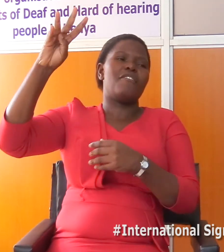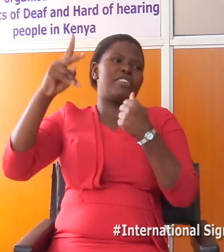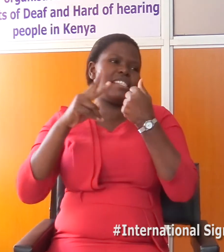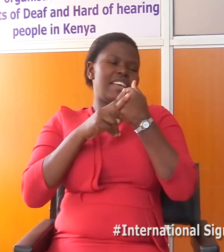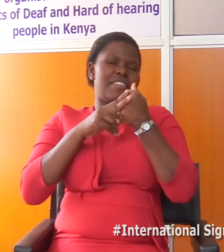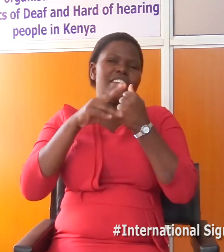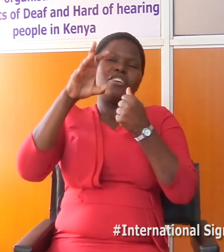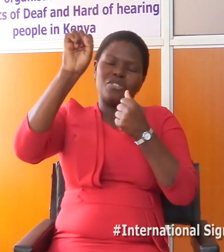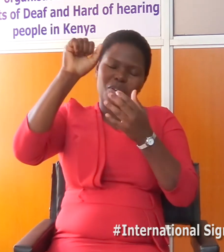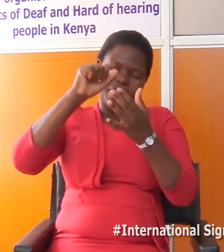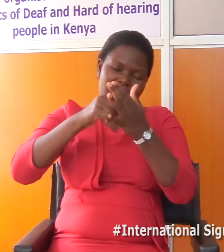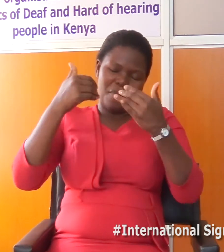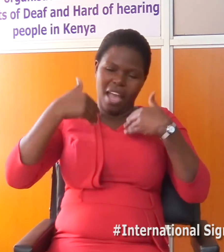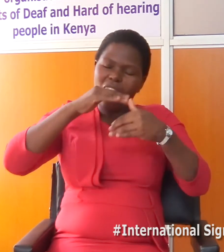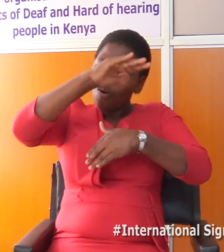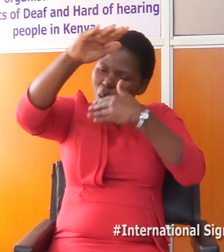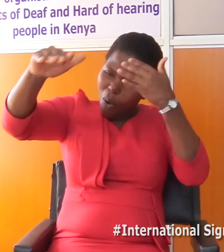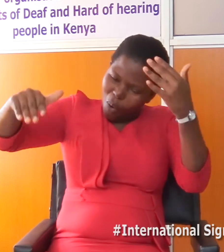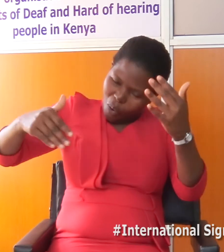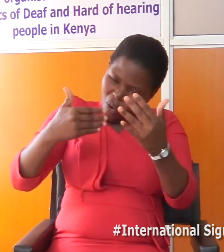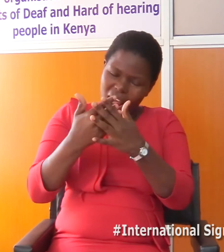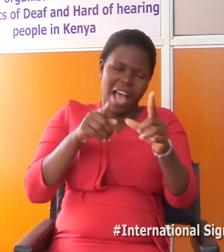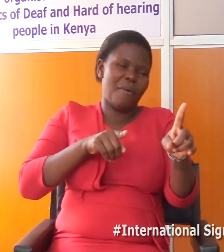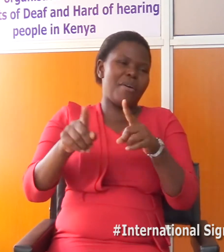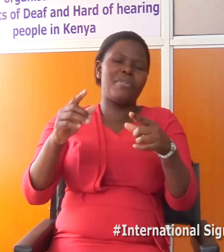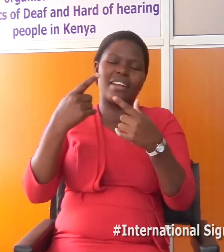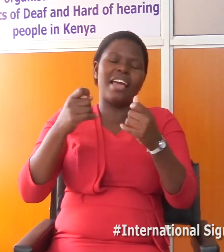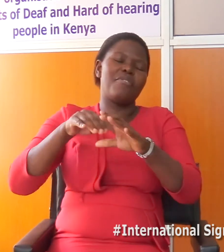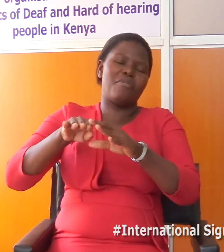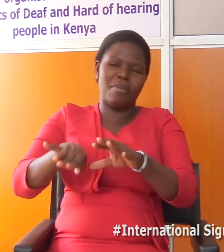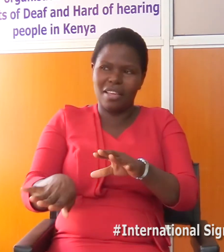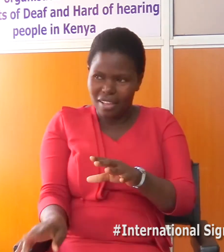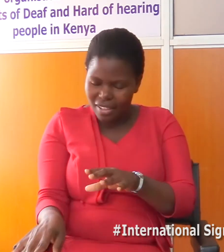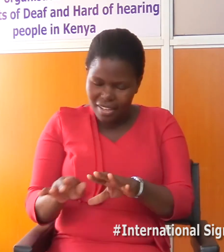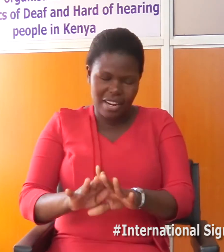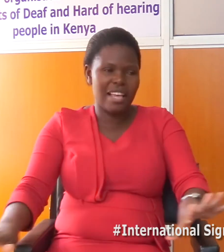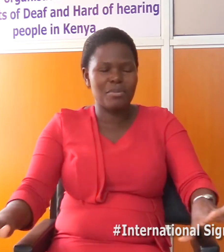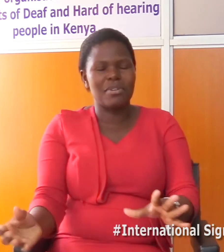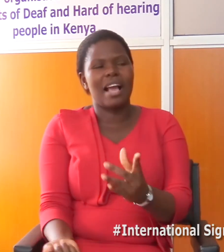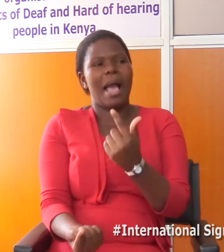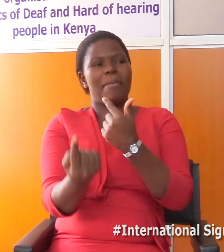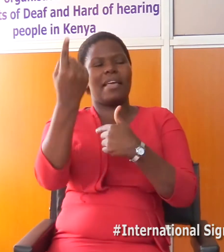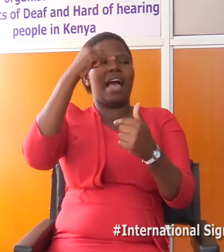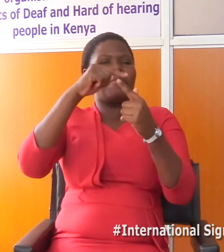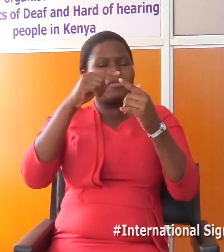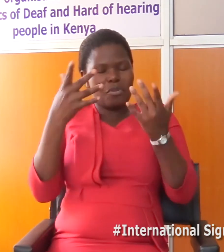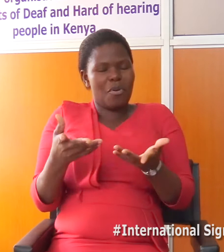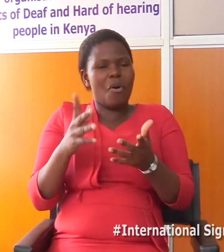county, 47 counties, so that we have all our routes to ensure every grassroots that's